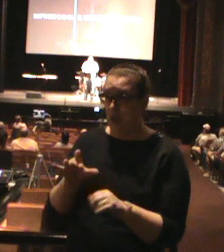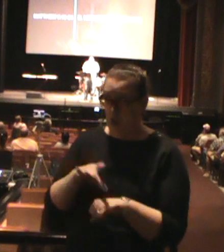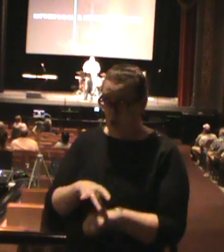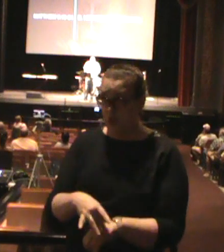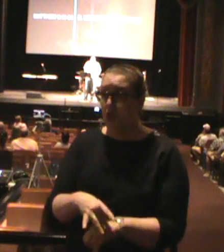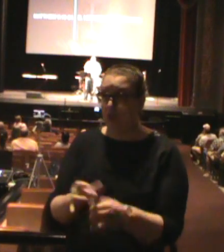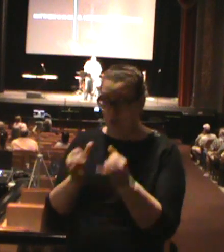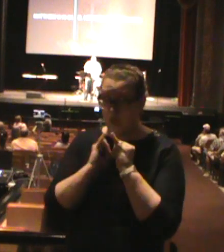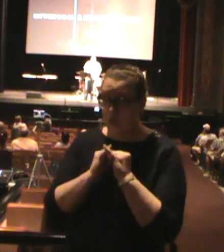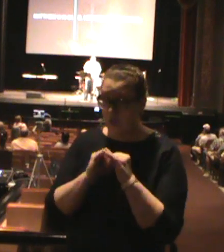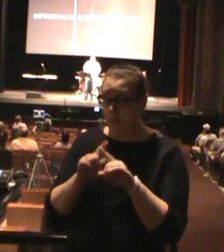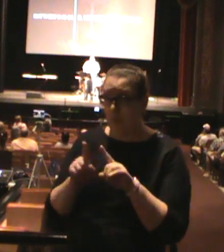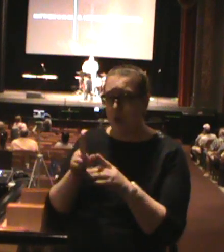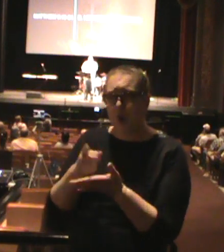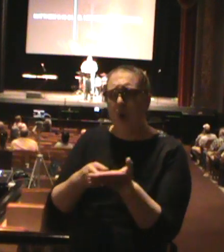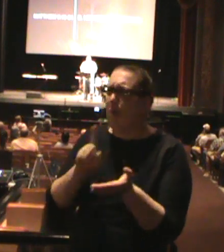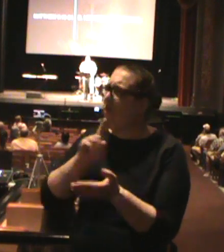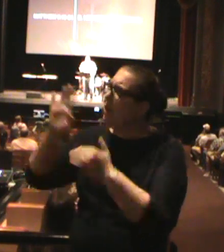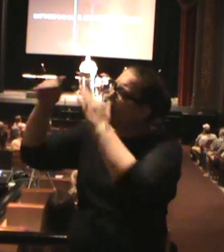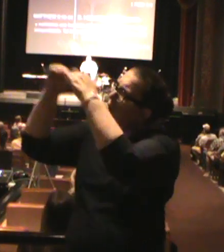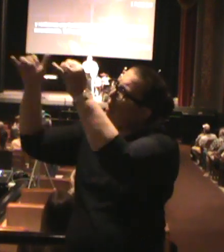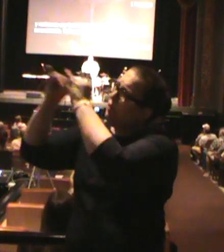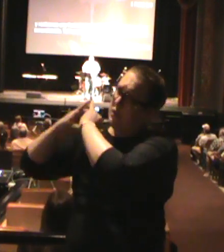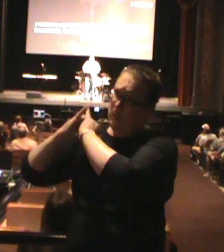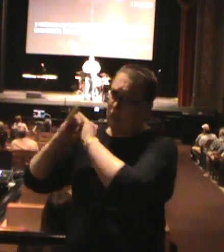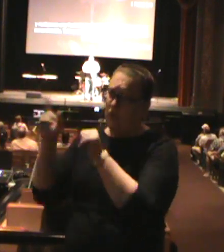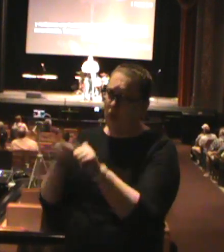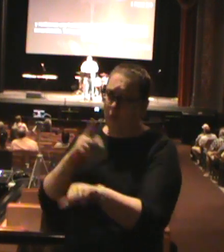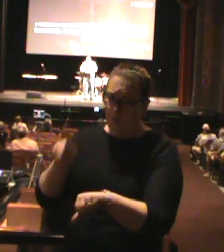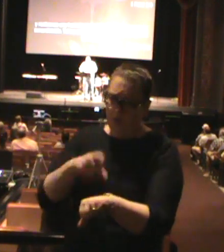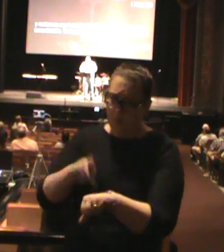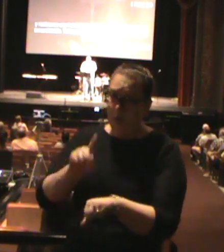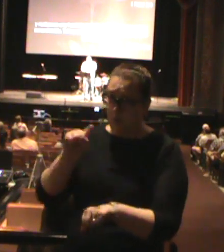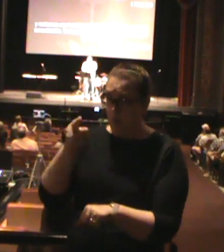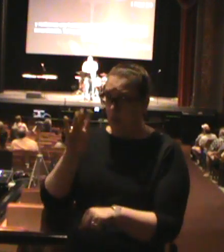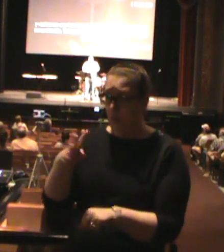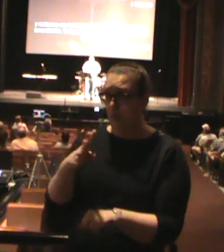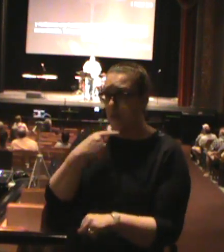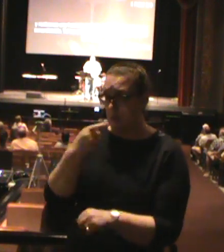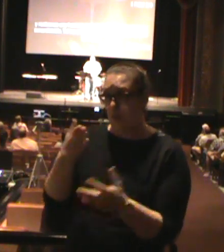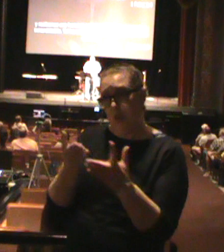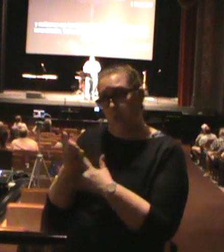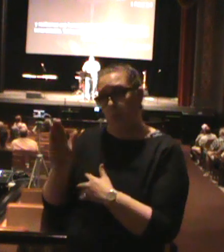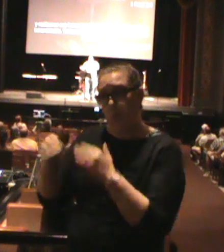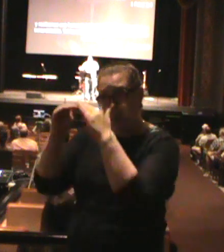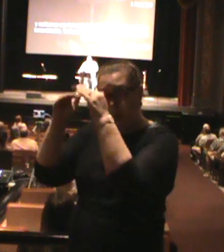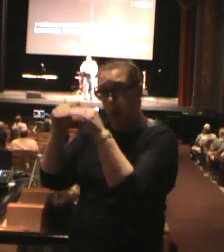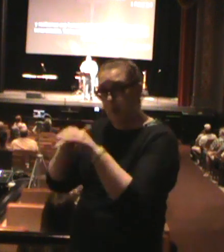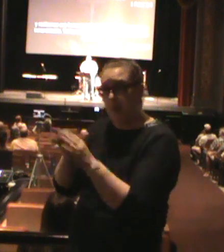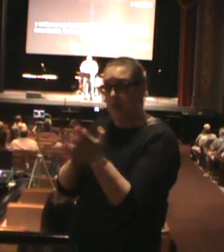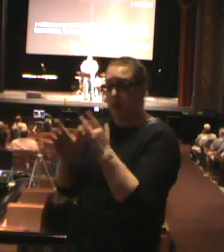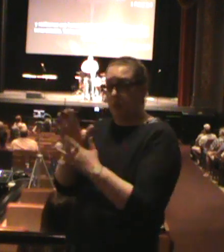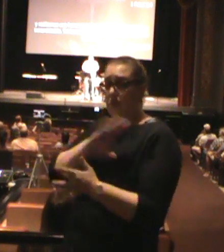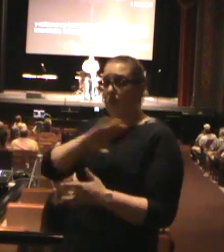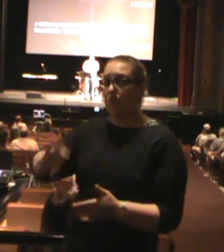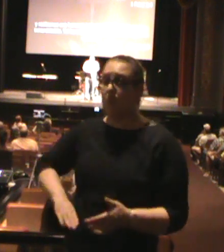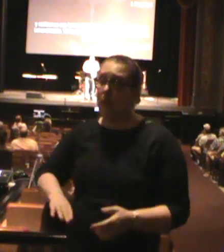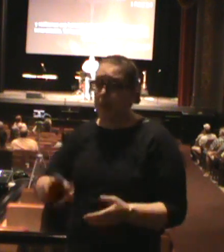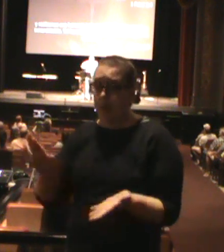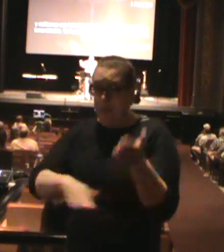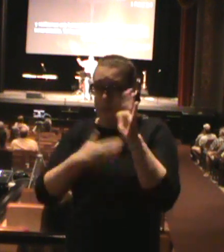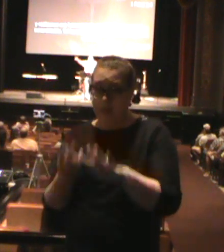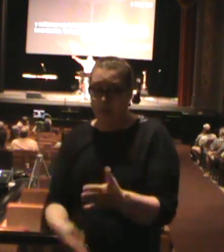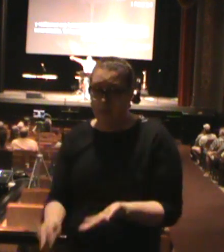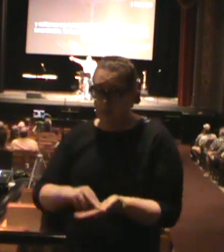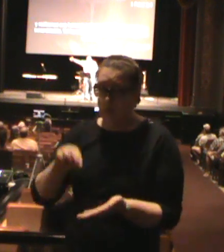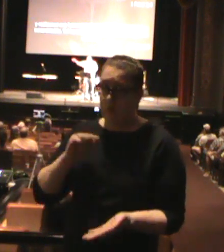are heavenly treasures? 1 Peter 1:4 tells us that through the hope that is in Christ Jesus, death and resurrection, we have an